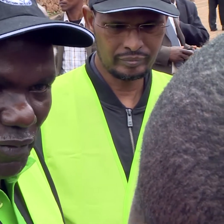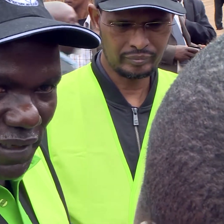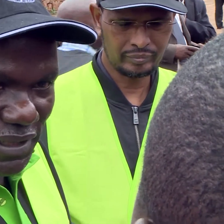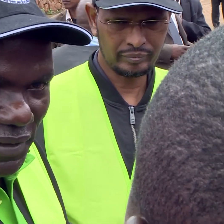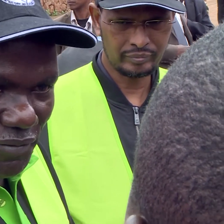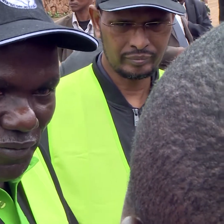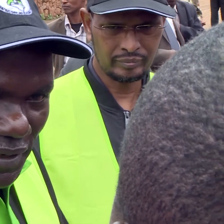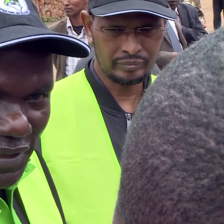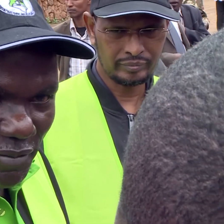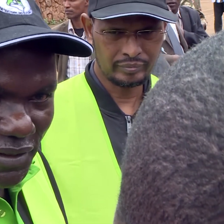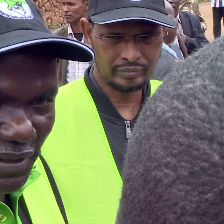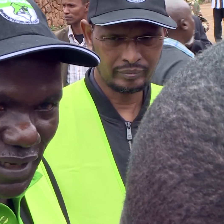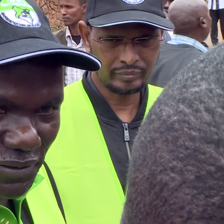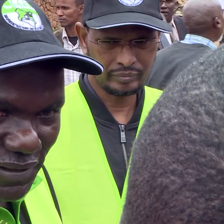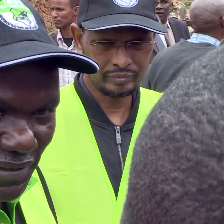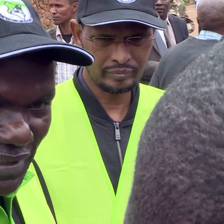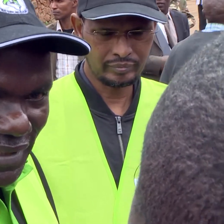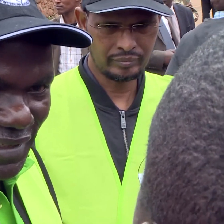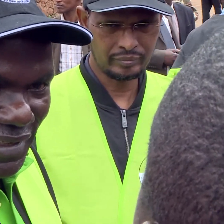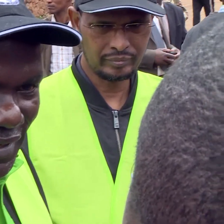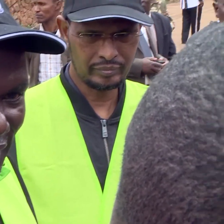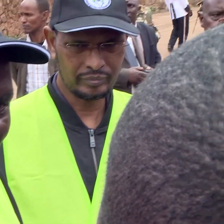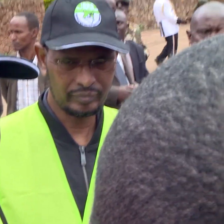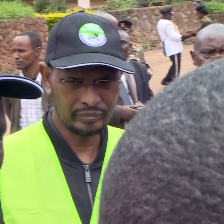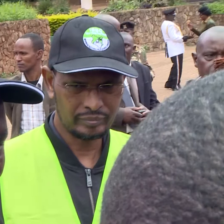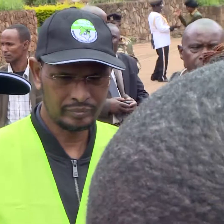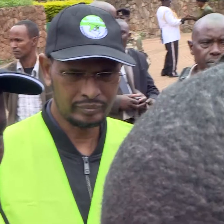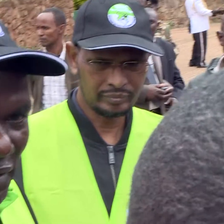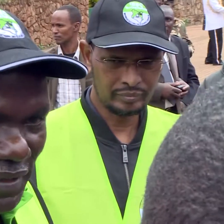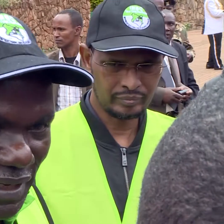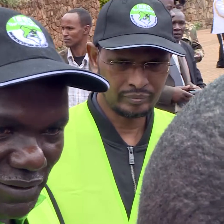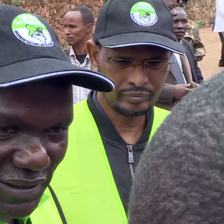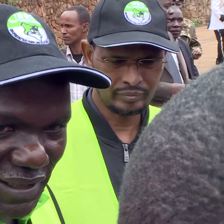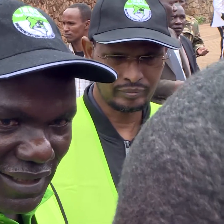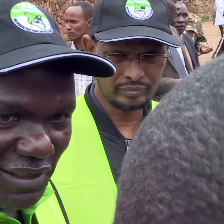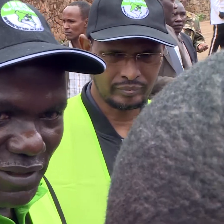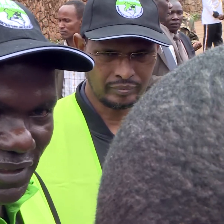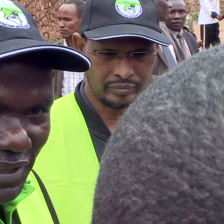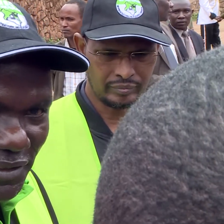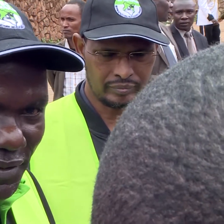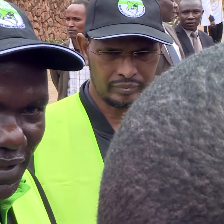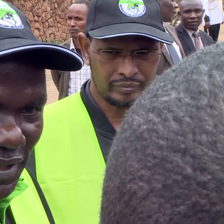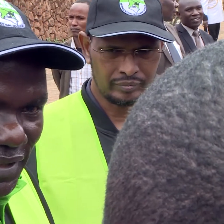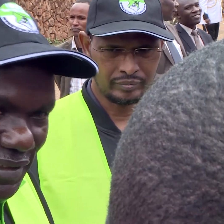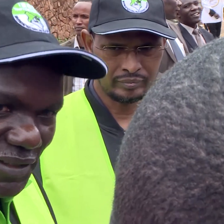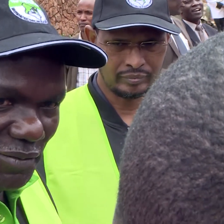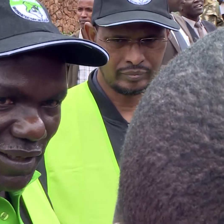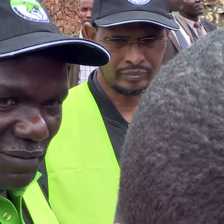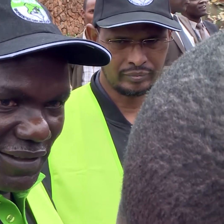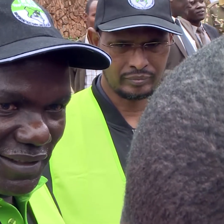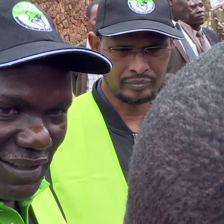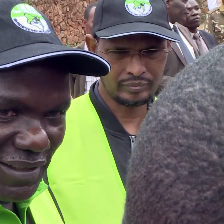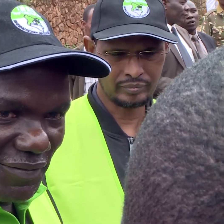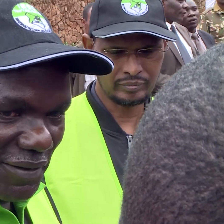the law provides that we have to forward the countries. And if the countries are in agreement, it has to be sent to